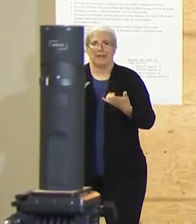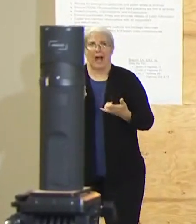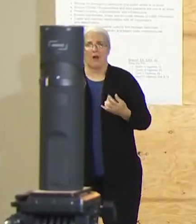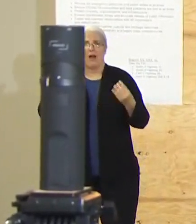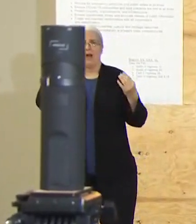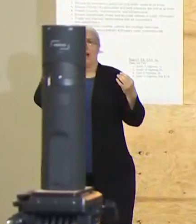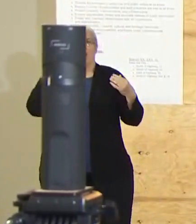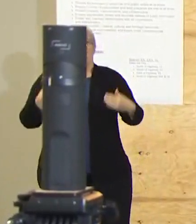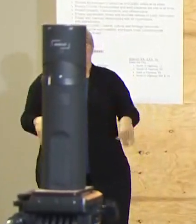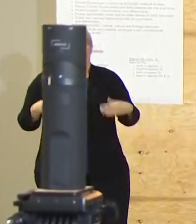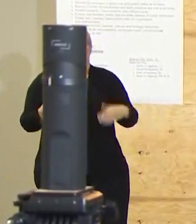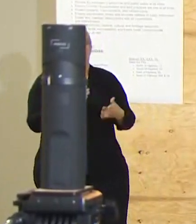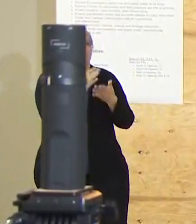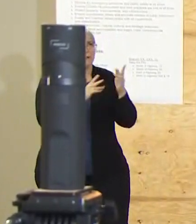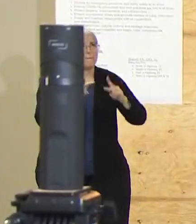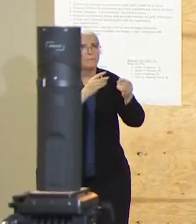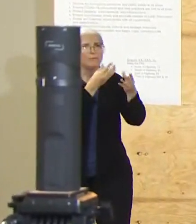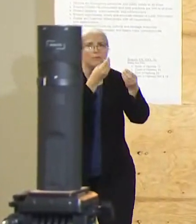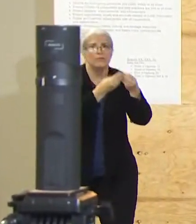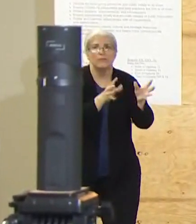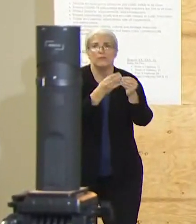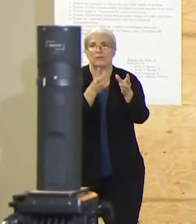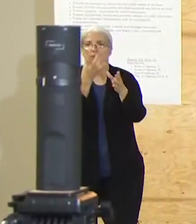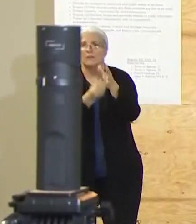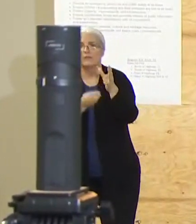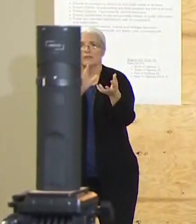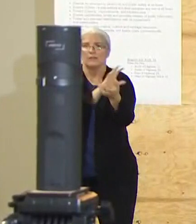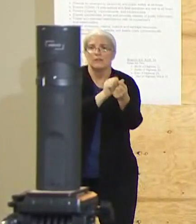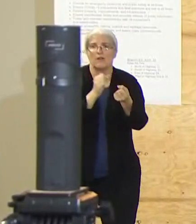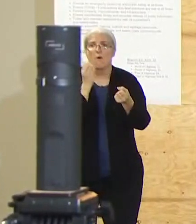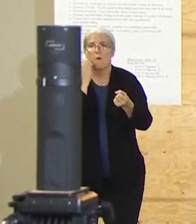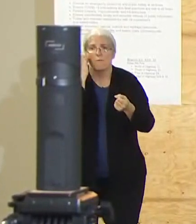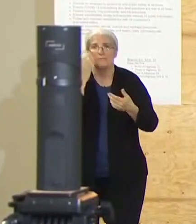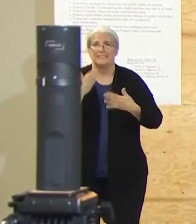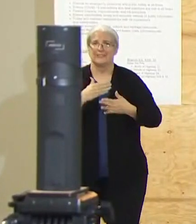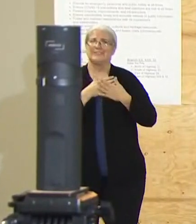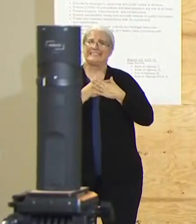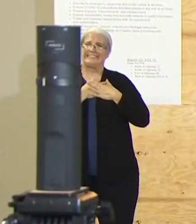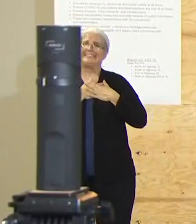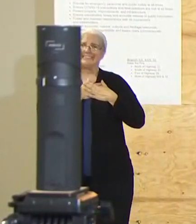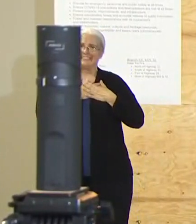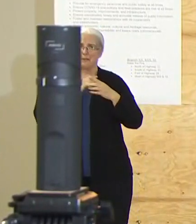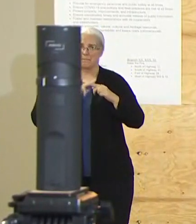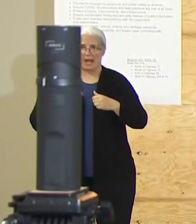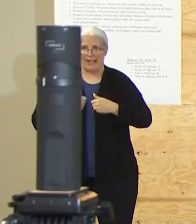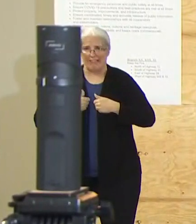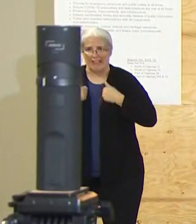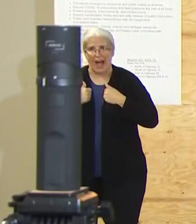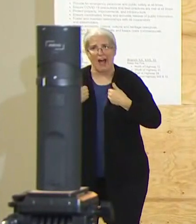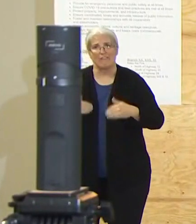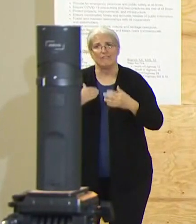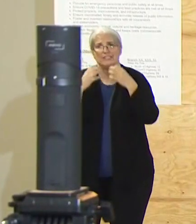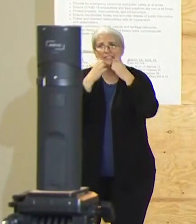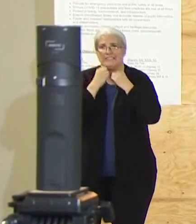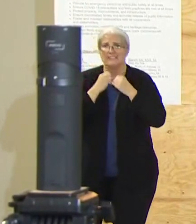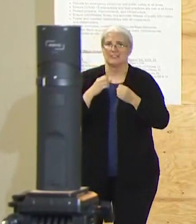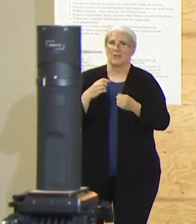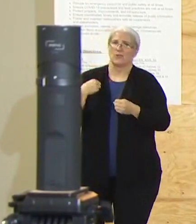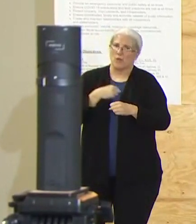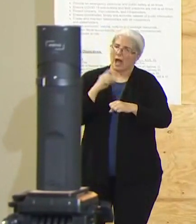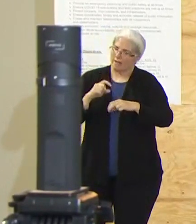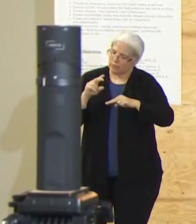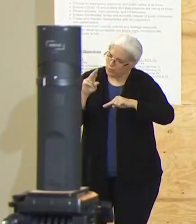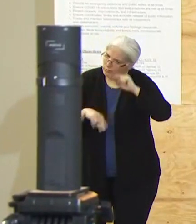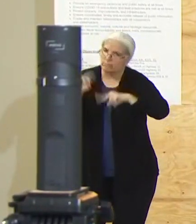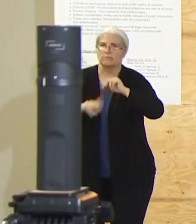we will have to all stay together again, helping people. It takes a long time. So with that, I want to thank all of you that are